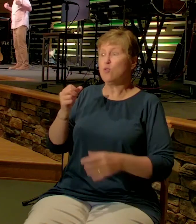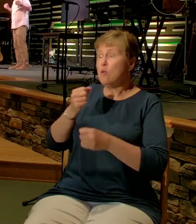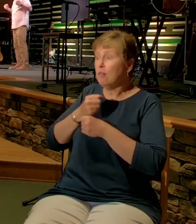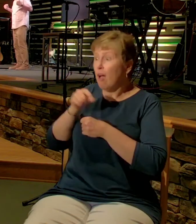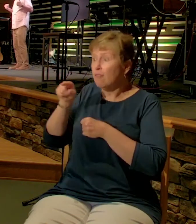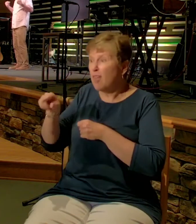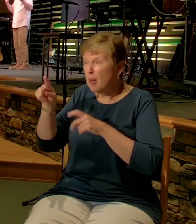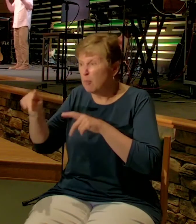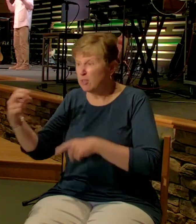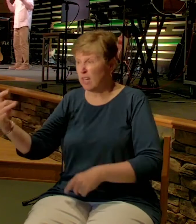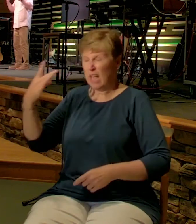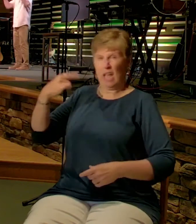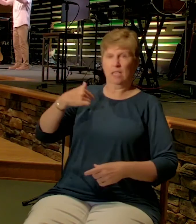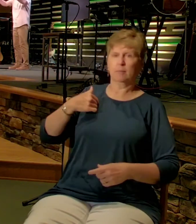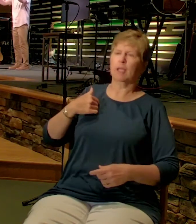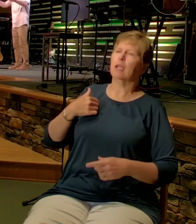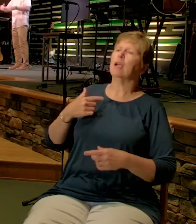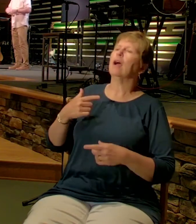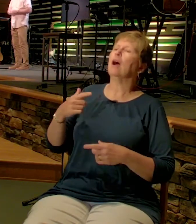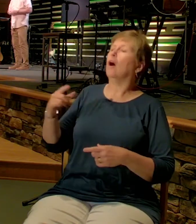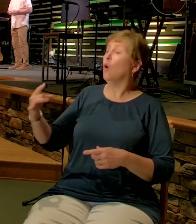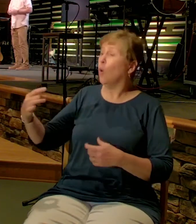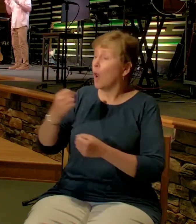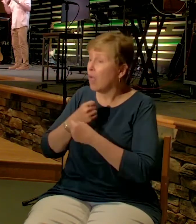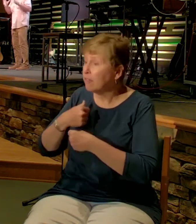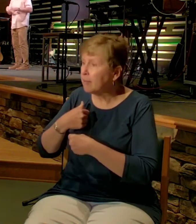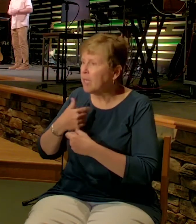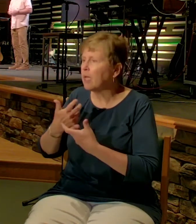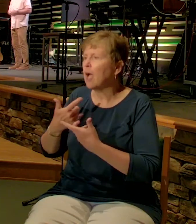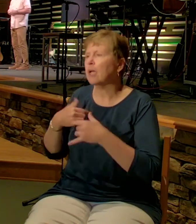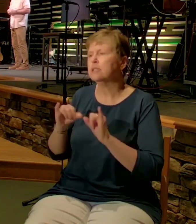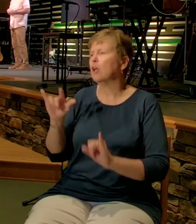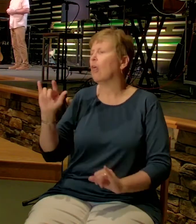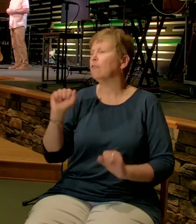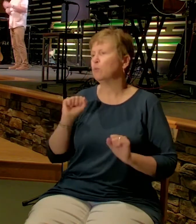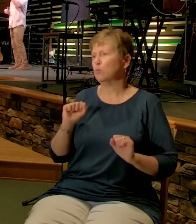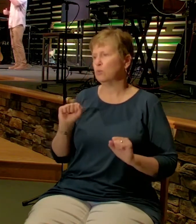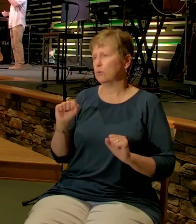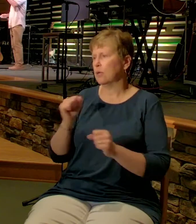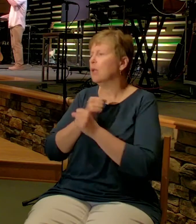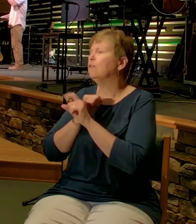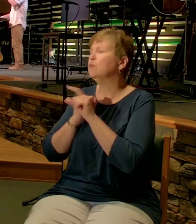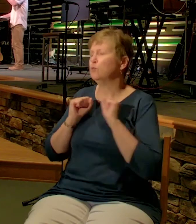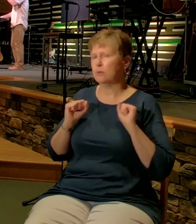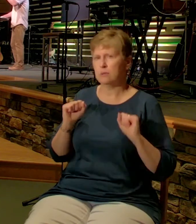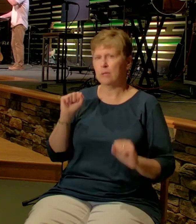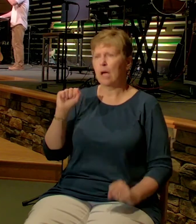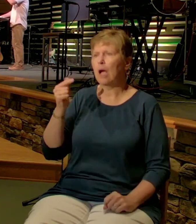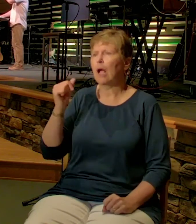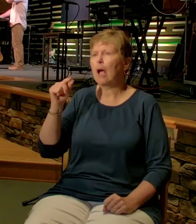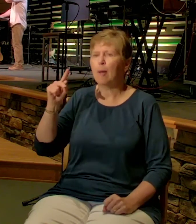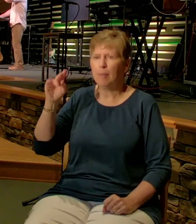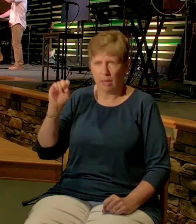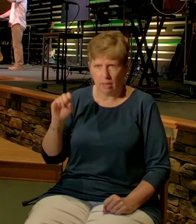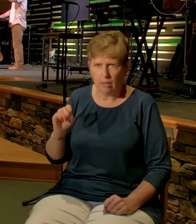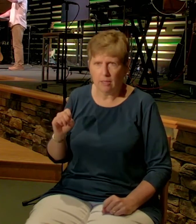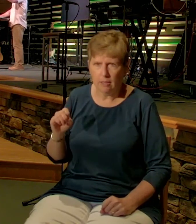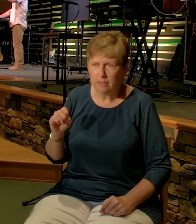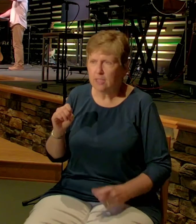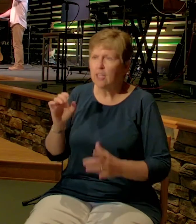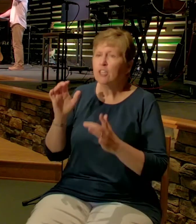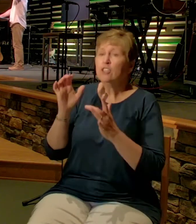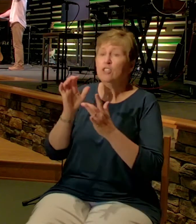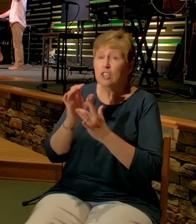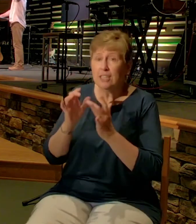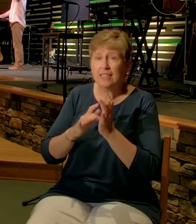you back, you still love them. That's agape. And this kind of love Jesus speaks about in